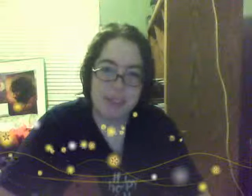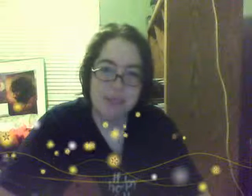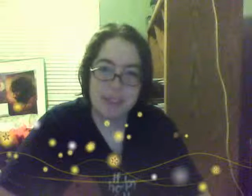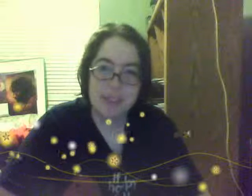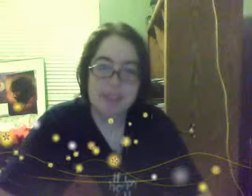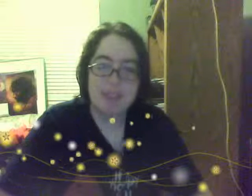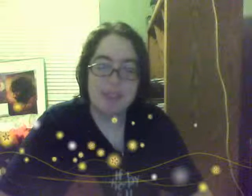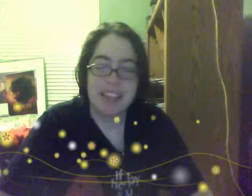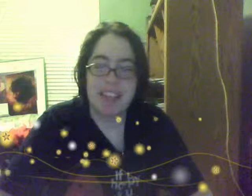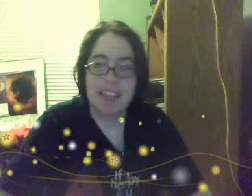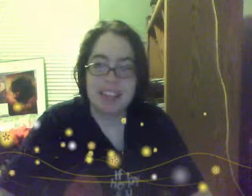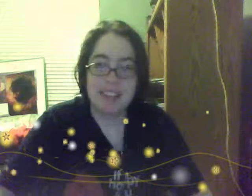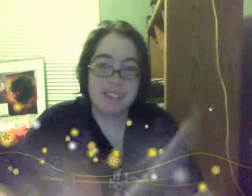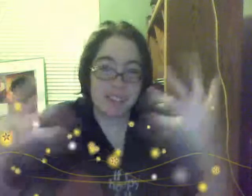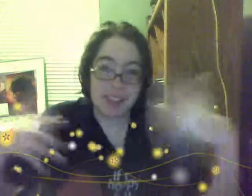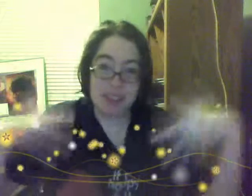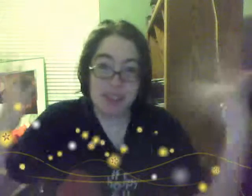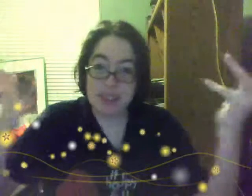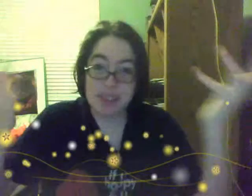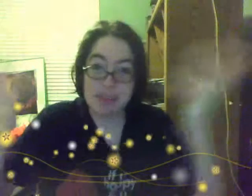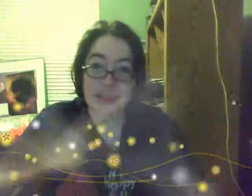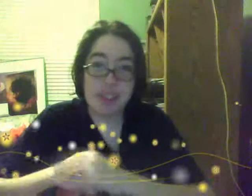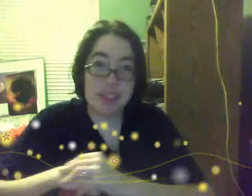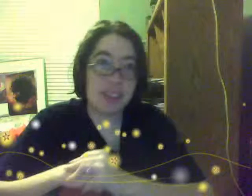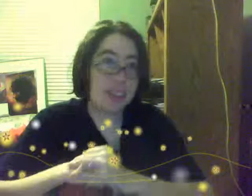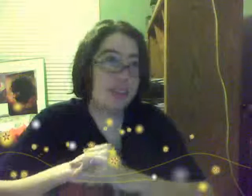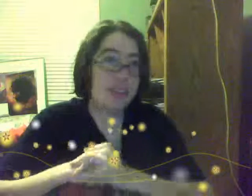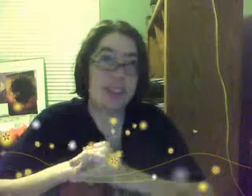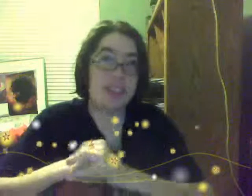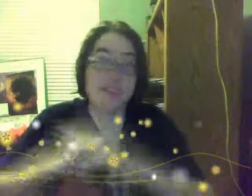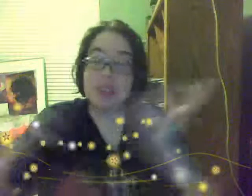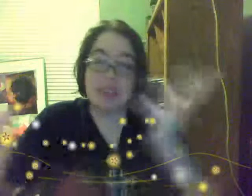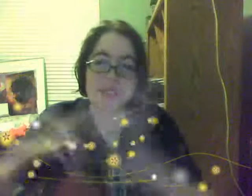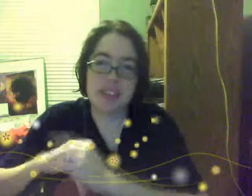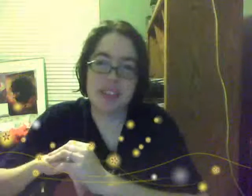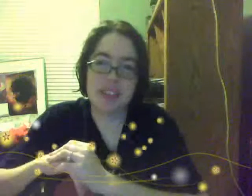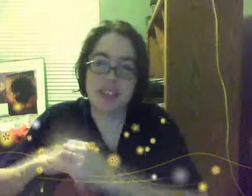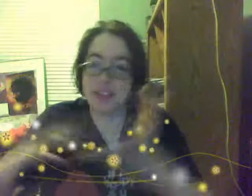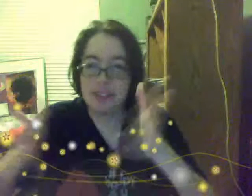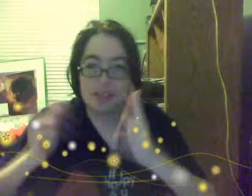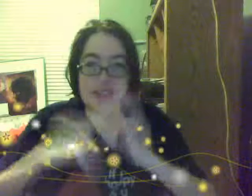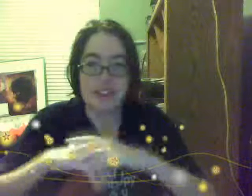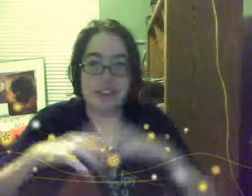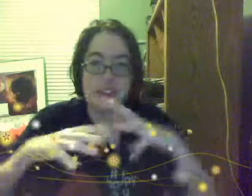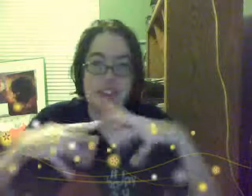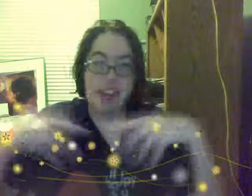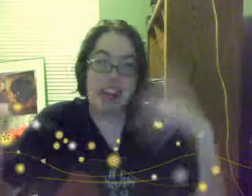jashykins.blogspot.com. And if you go to the blog, you can, see this vlog